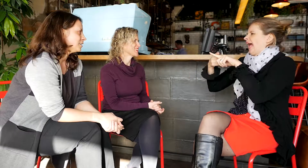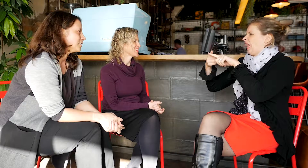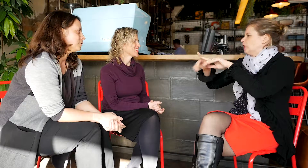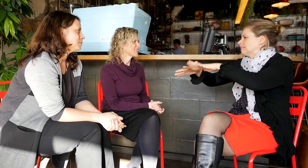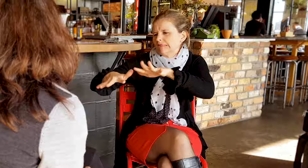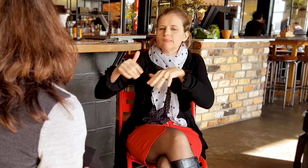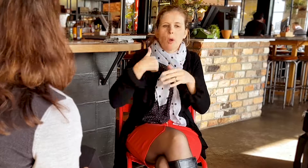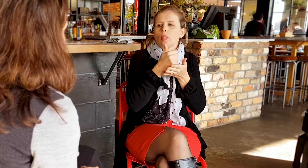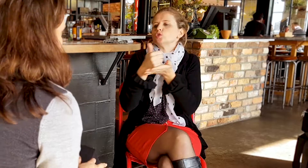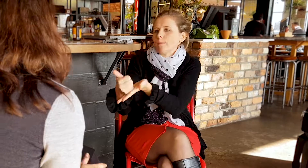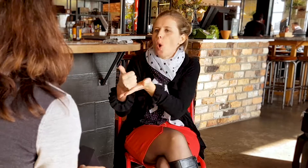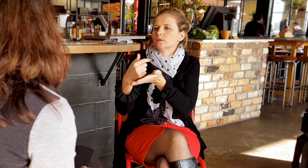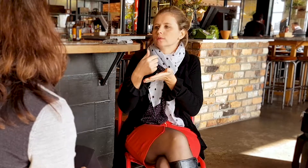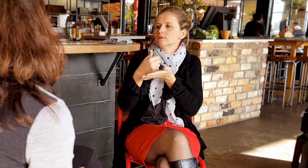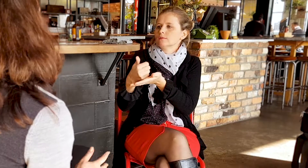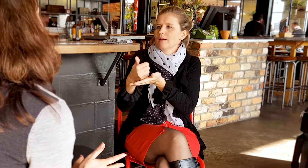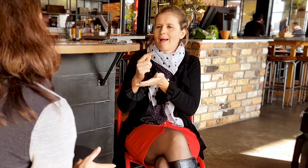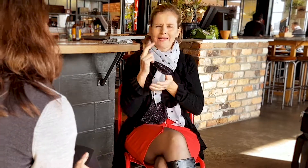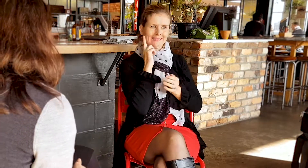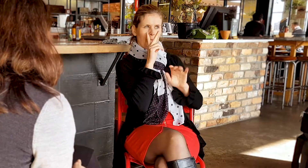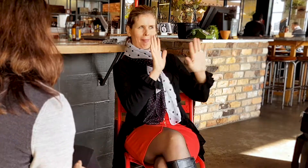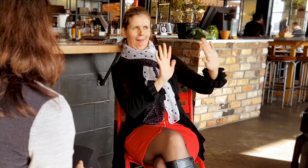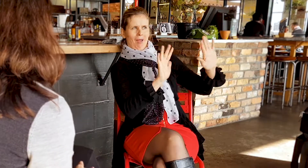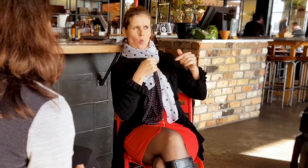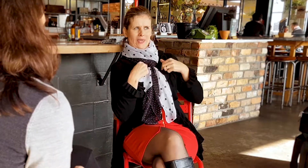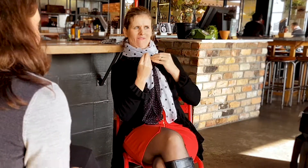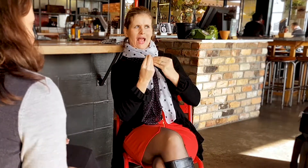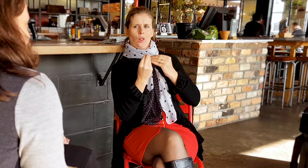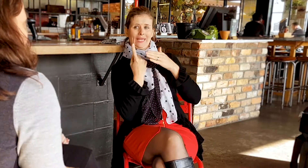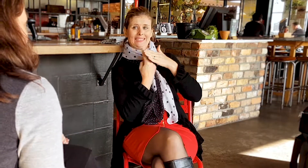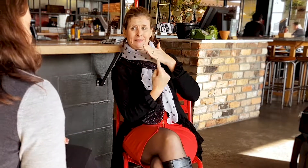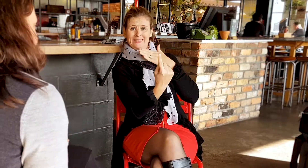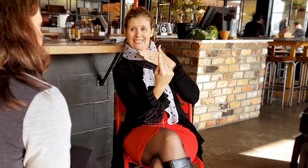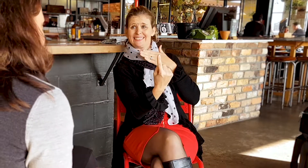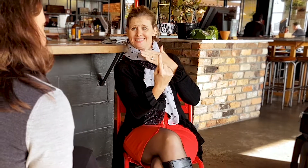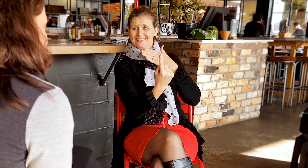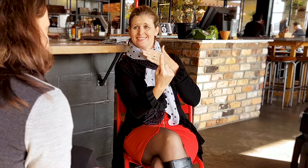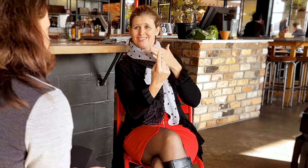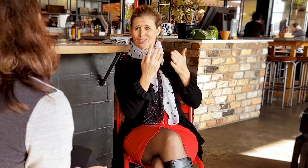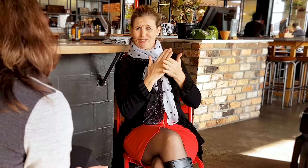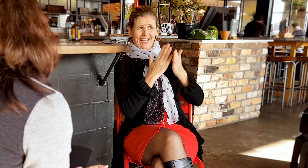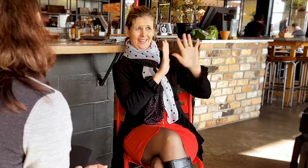No, you know, because your English isn't so great, I'll support you with that. And as a deaf community, we